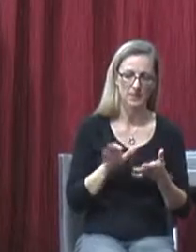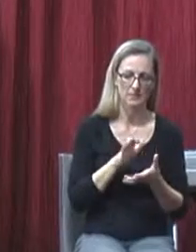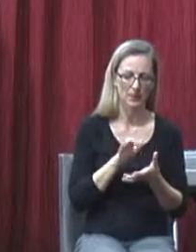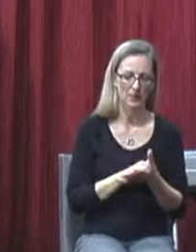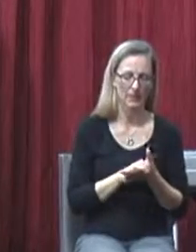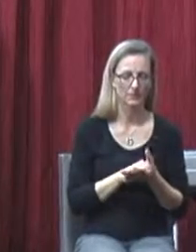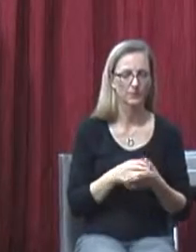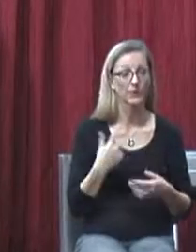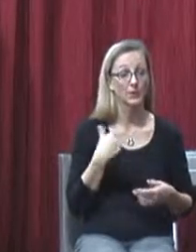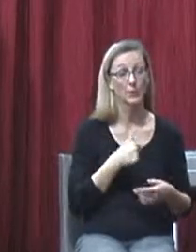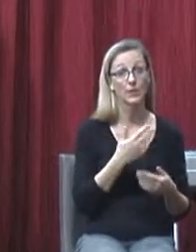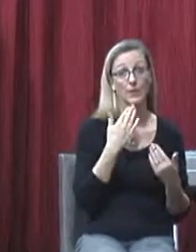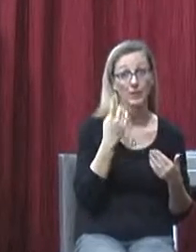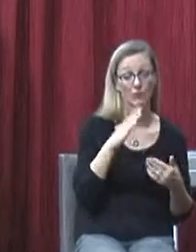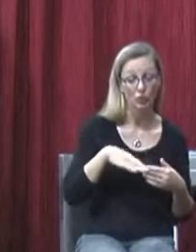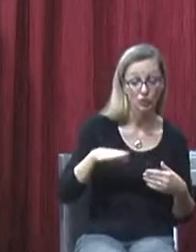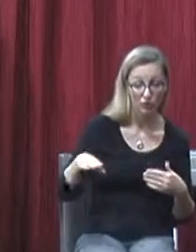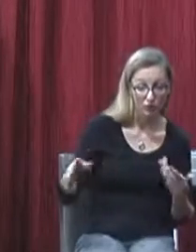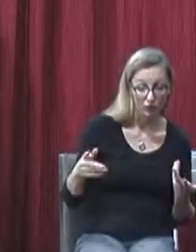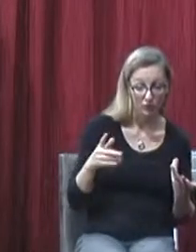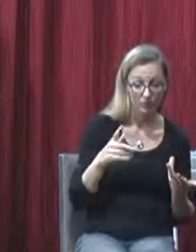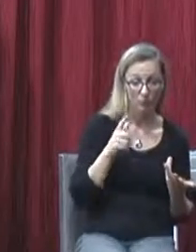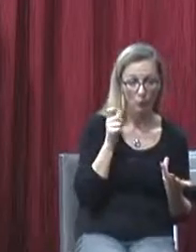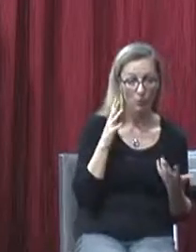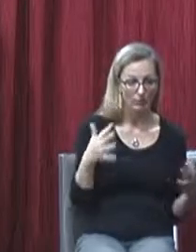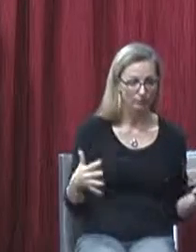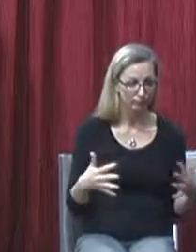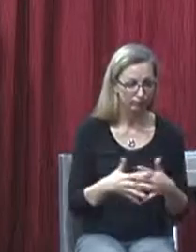for children yet to be conceived, oh God.